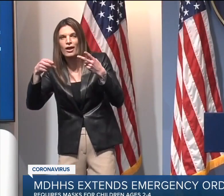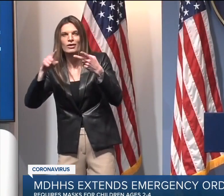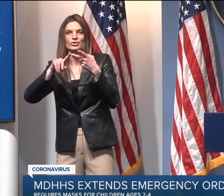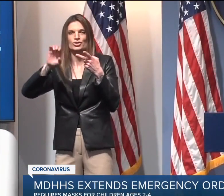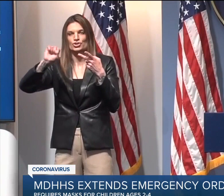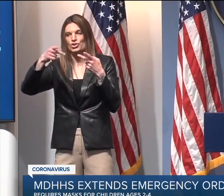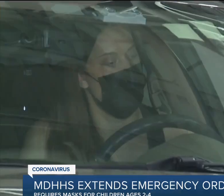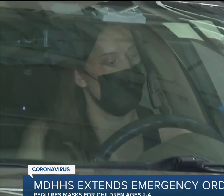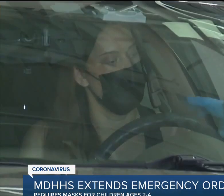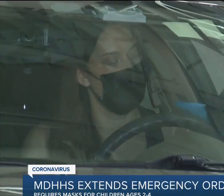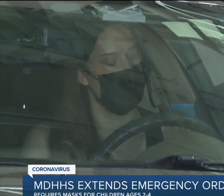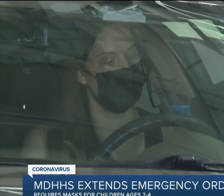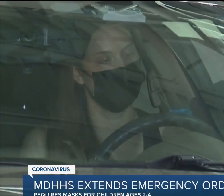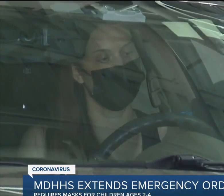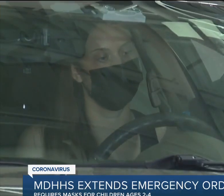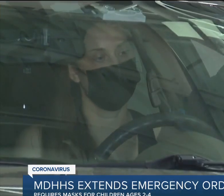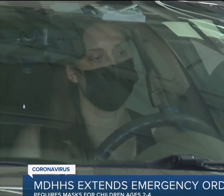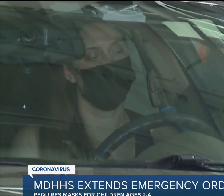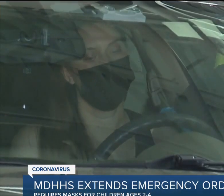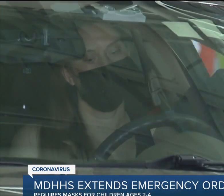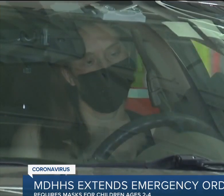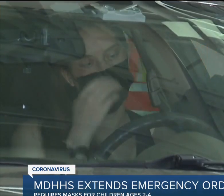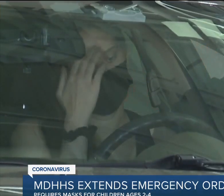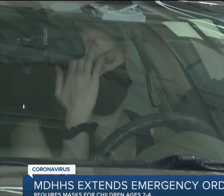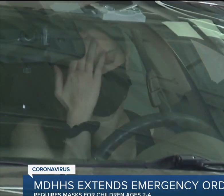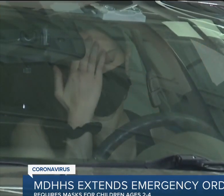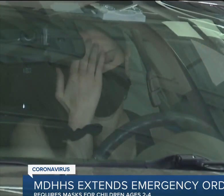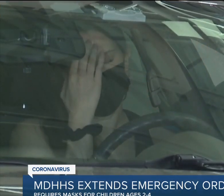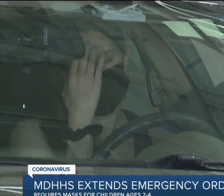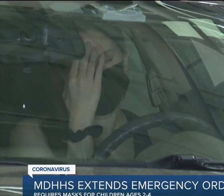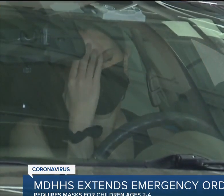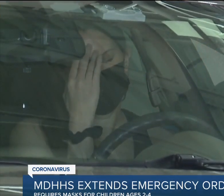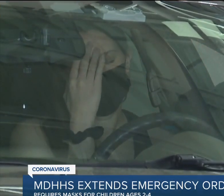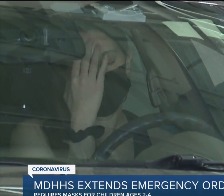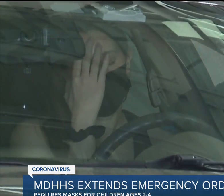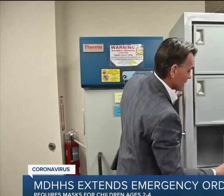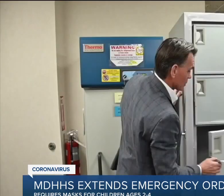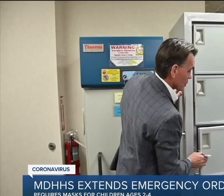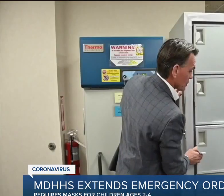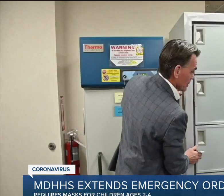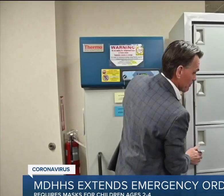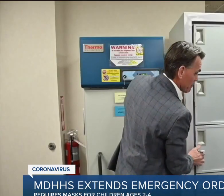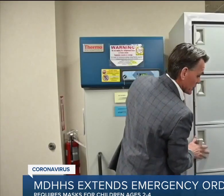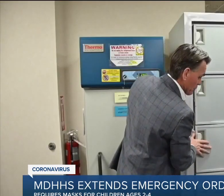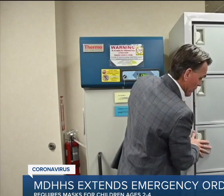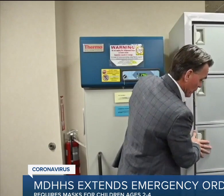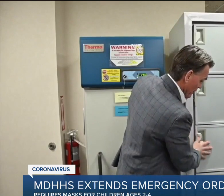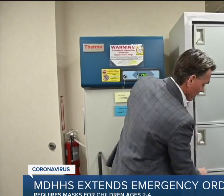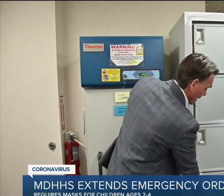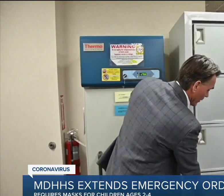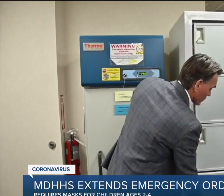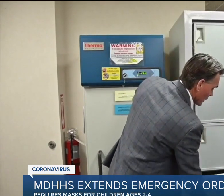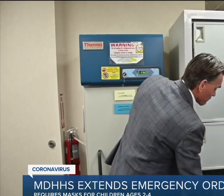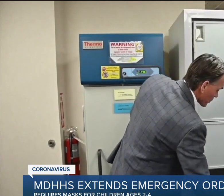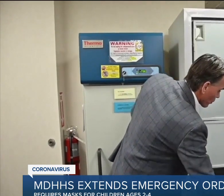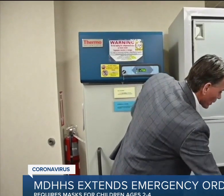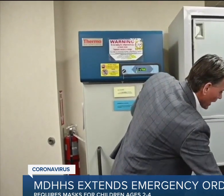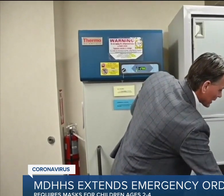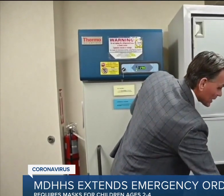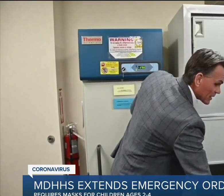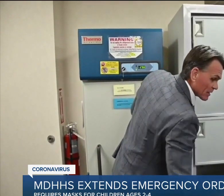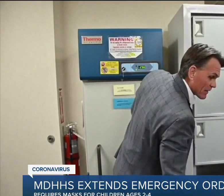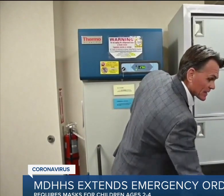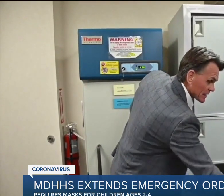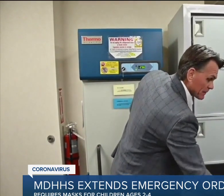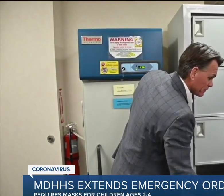she surrounds herself with. While the push is on for more vaccines to reach herd immunity, Macomb County leader says mixed messages are